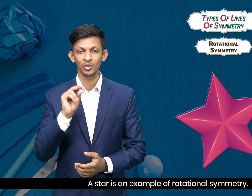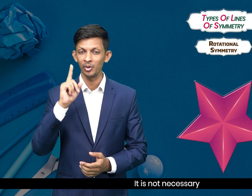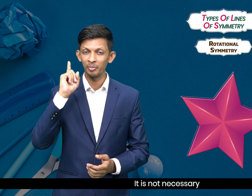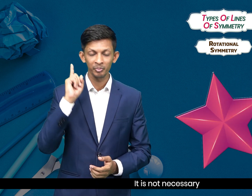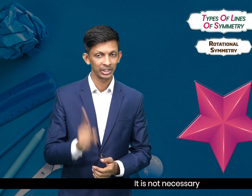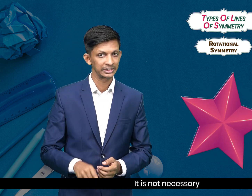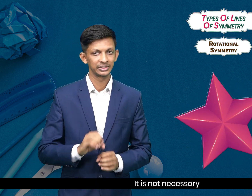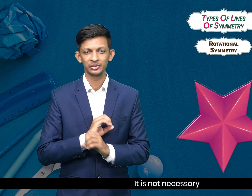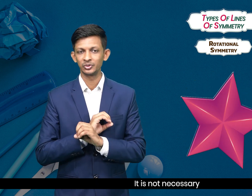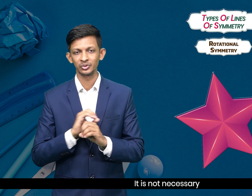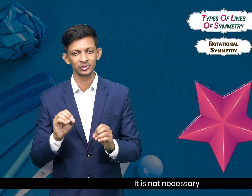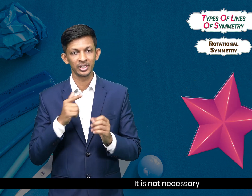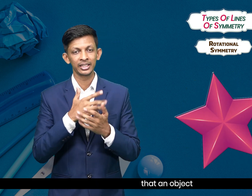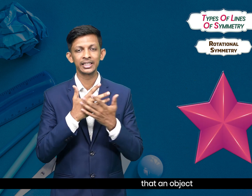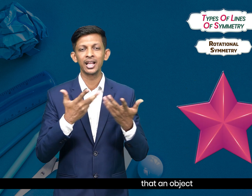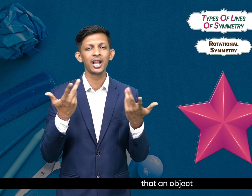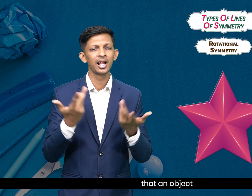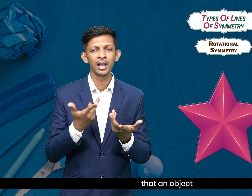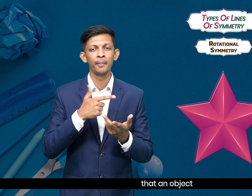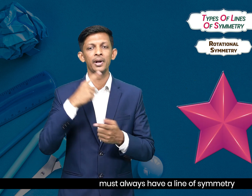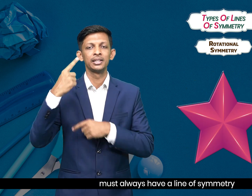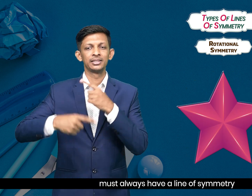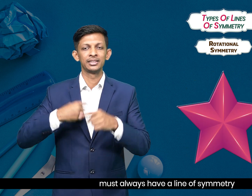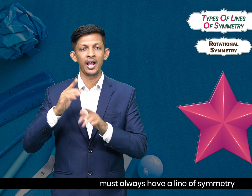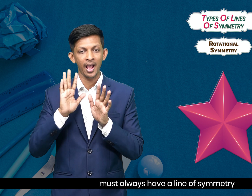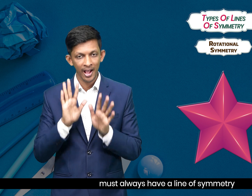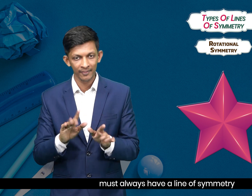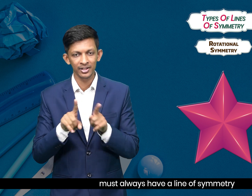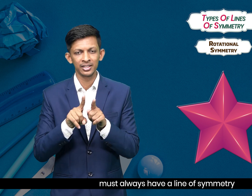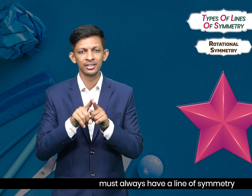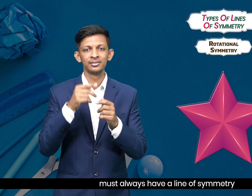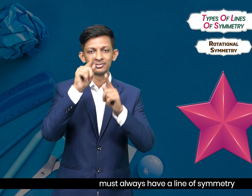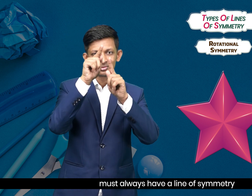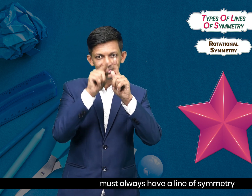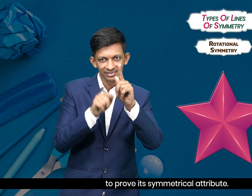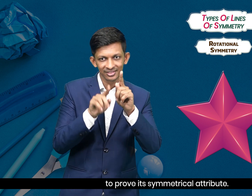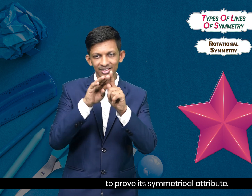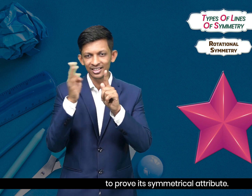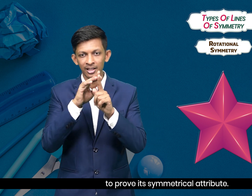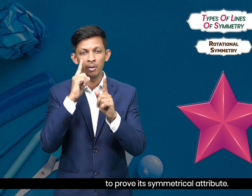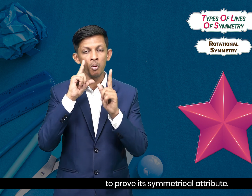It is not necessary that an object must always have a line of symmetry to prove its symmetrical